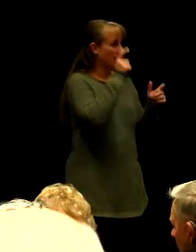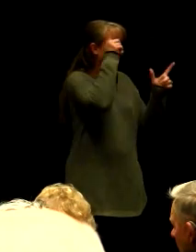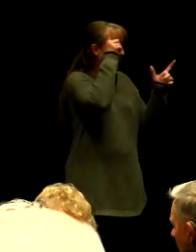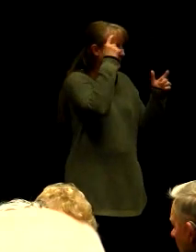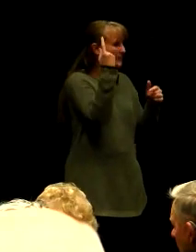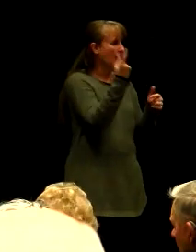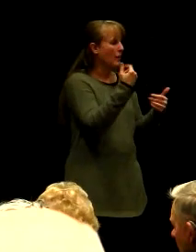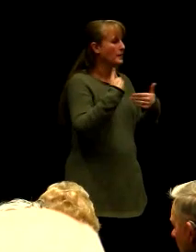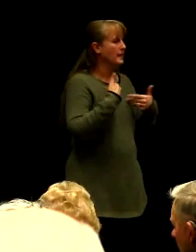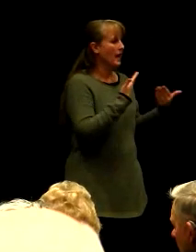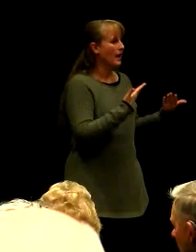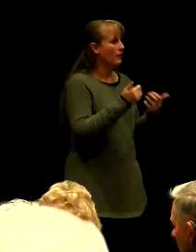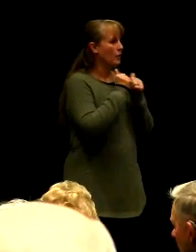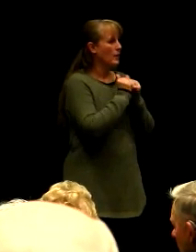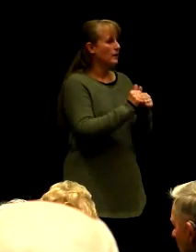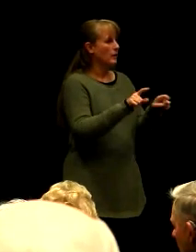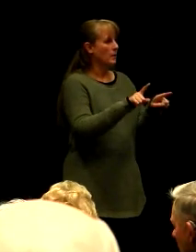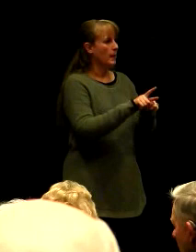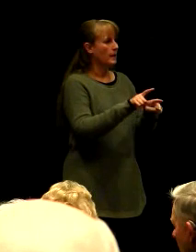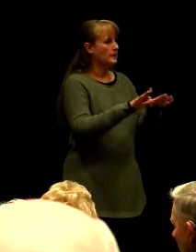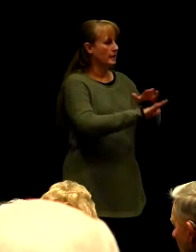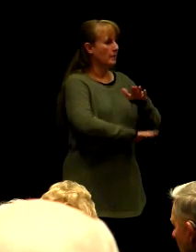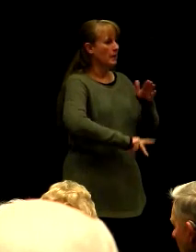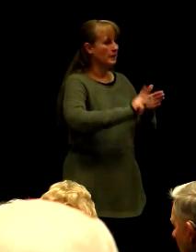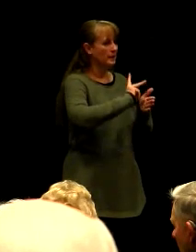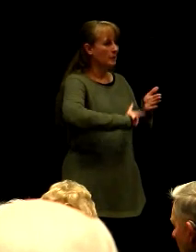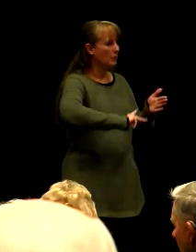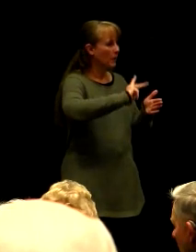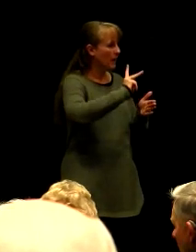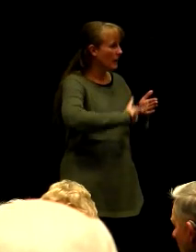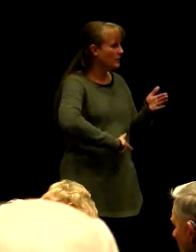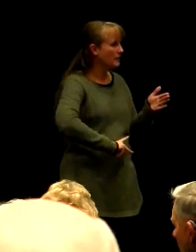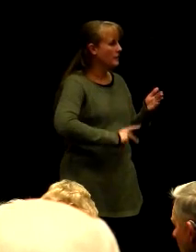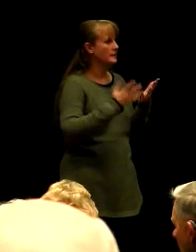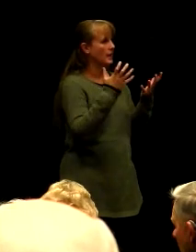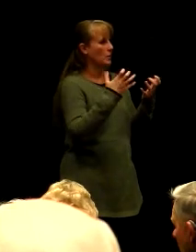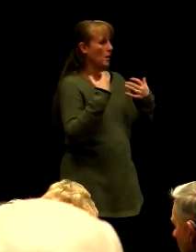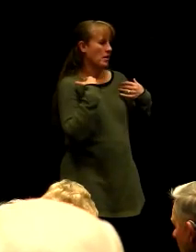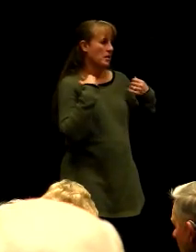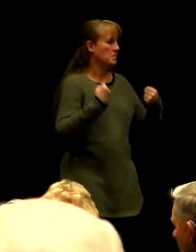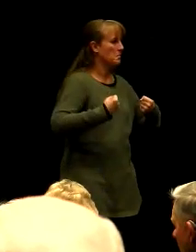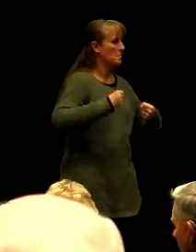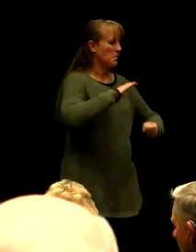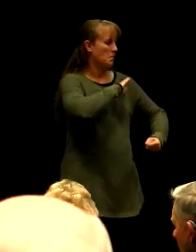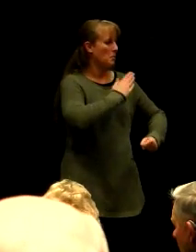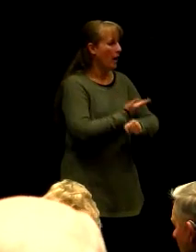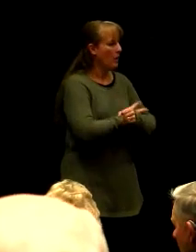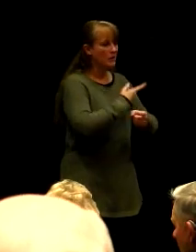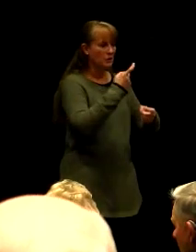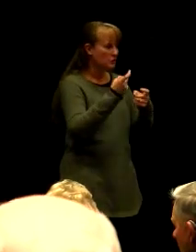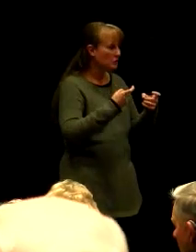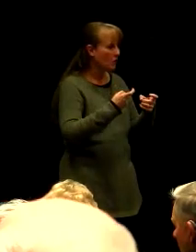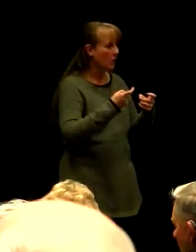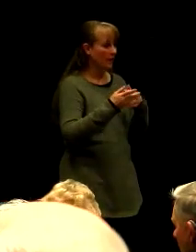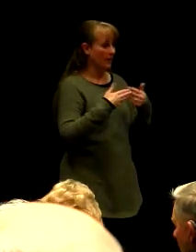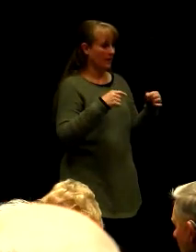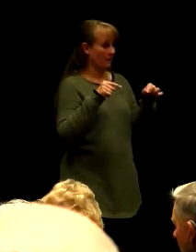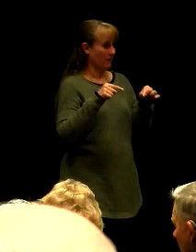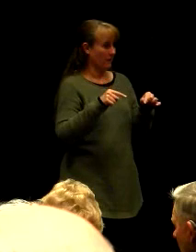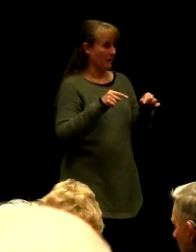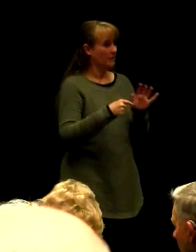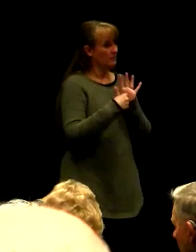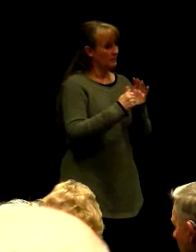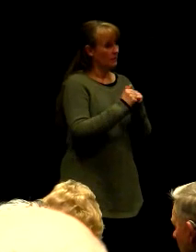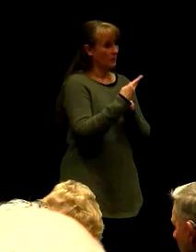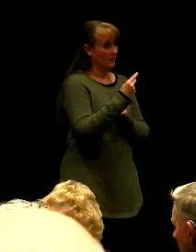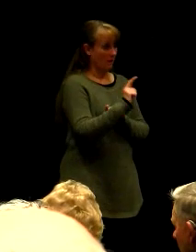they always carry with them the same basic prejudices and the lust for power and the control, and even this is hinted at